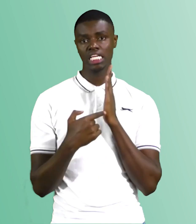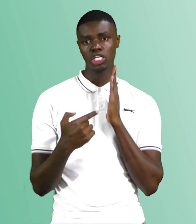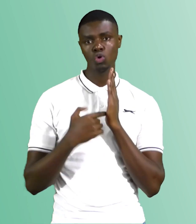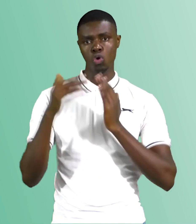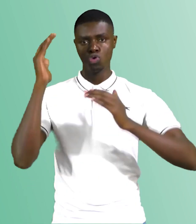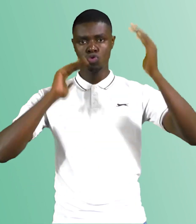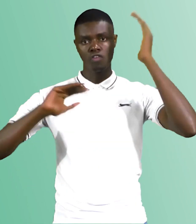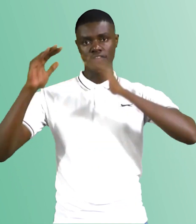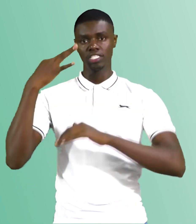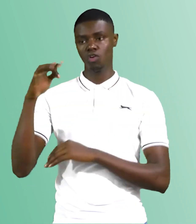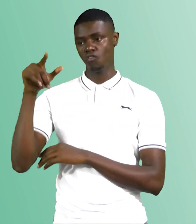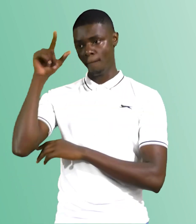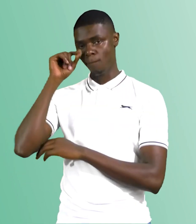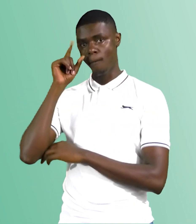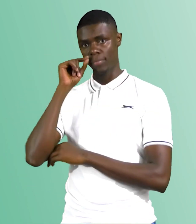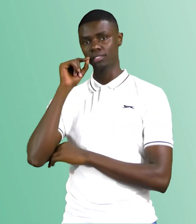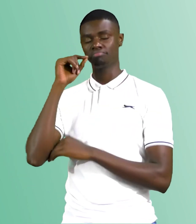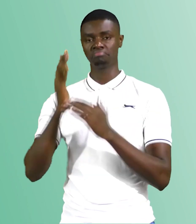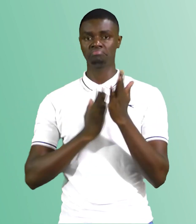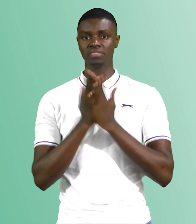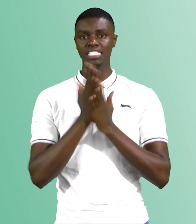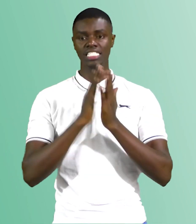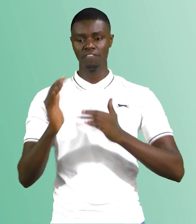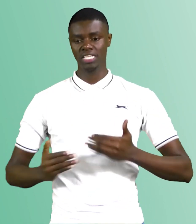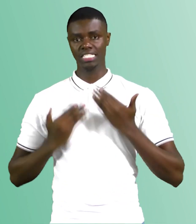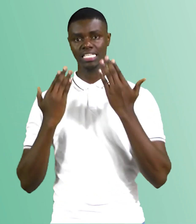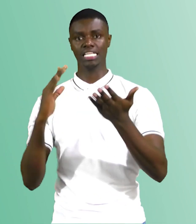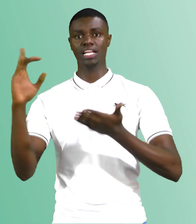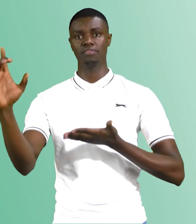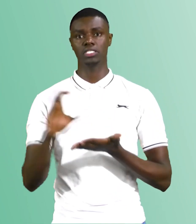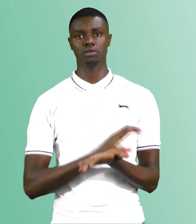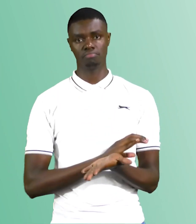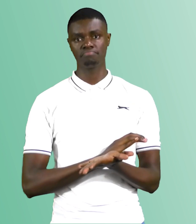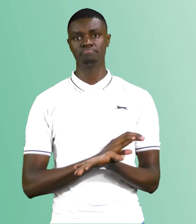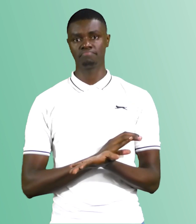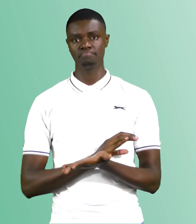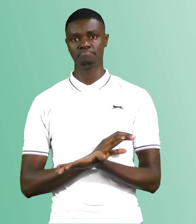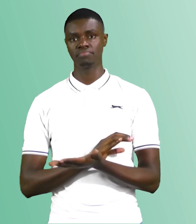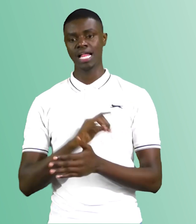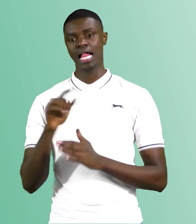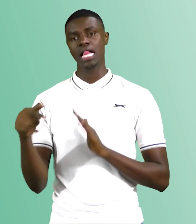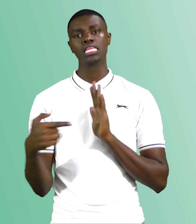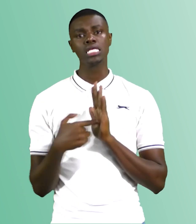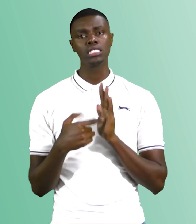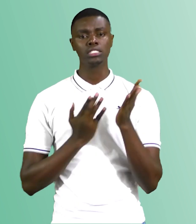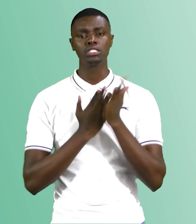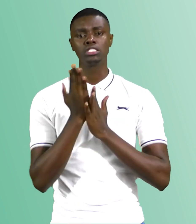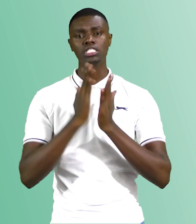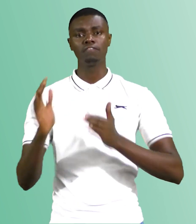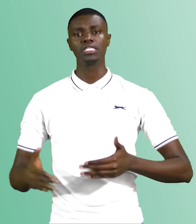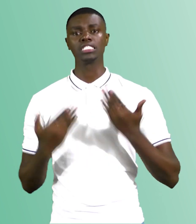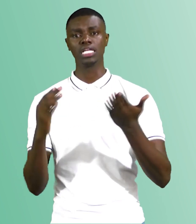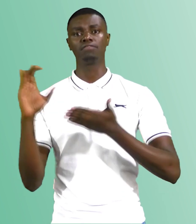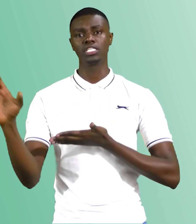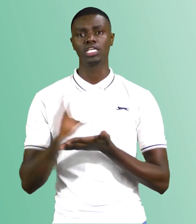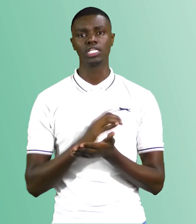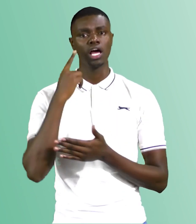Technical University of Mombasa Service Delivery Charter. This is a service delivery charter for